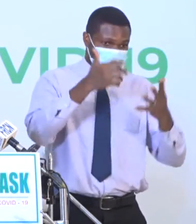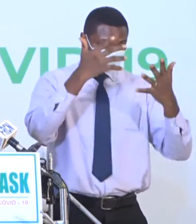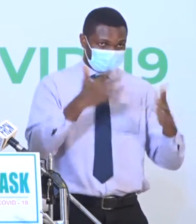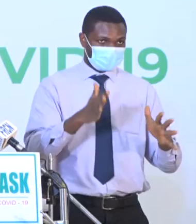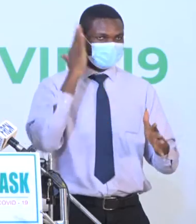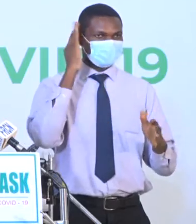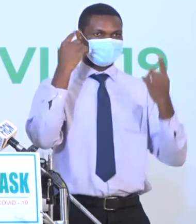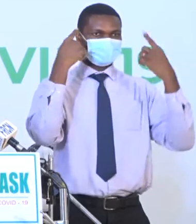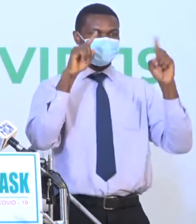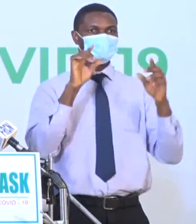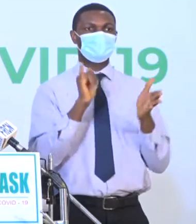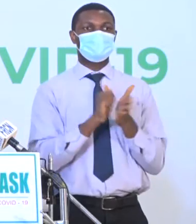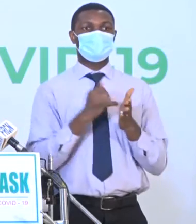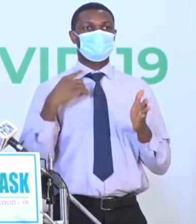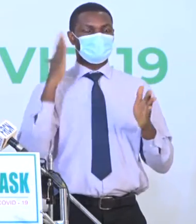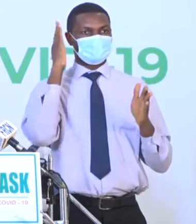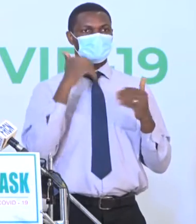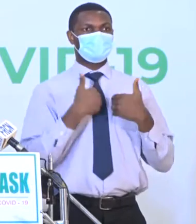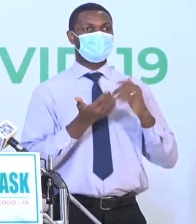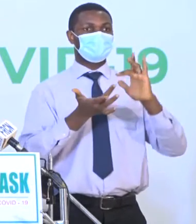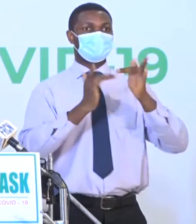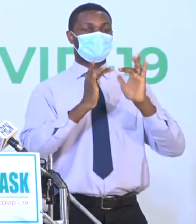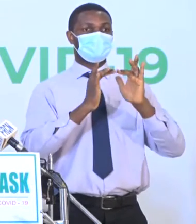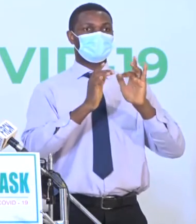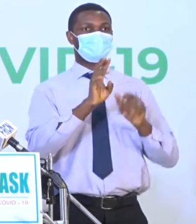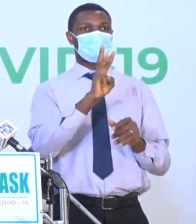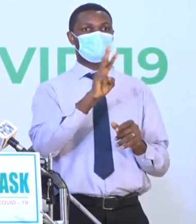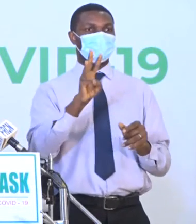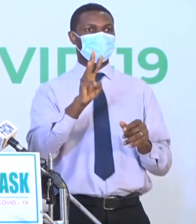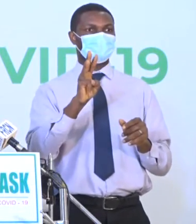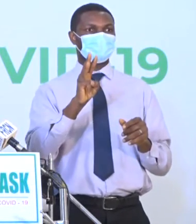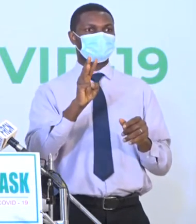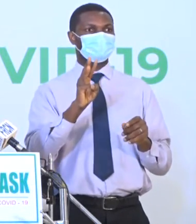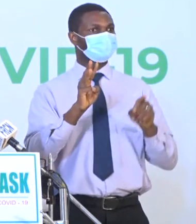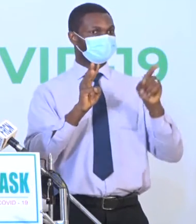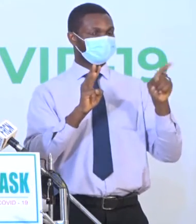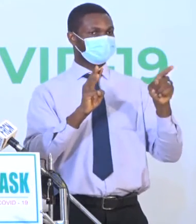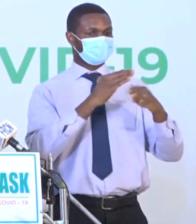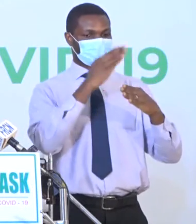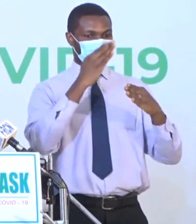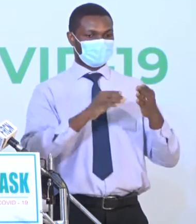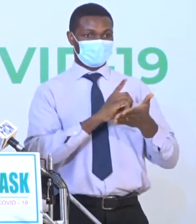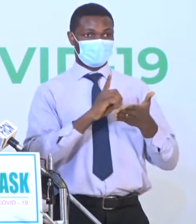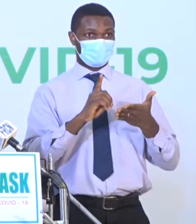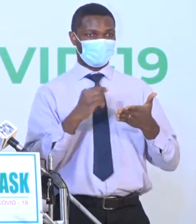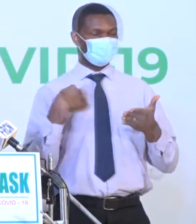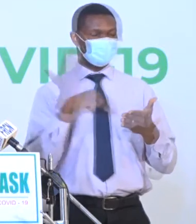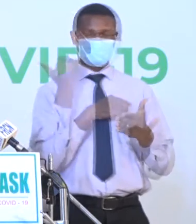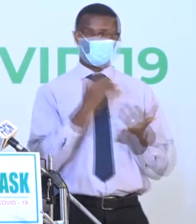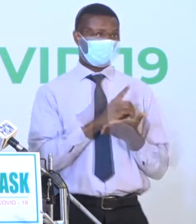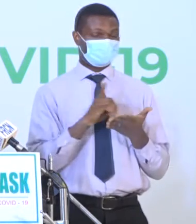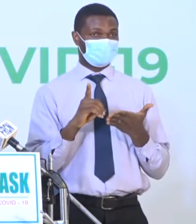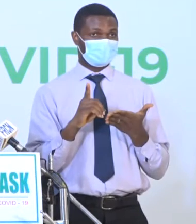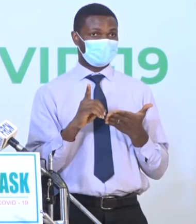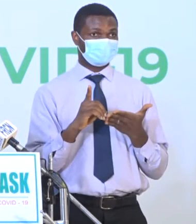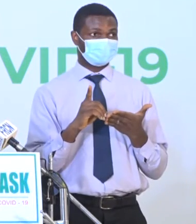had any effect on the virus transmissibility, immunity, as well as diagnostics, vaccines, and therapeutics.